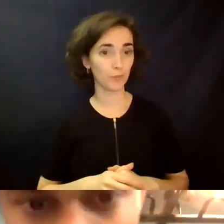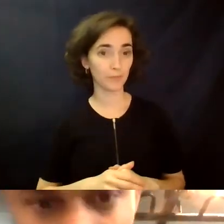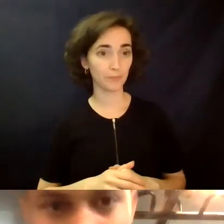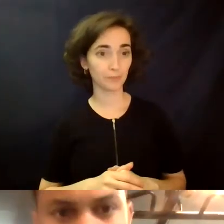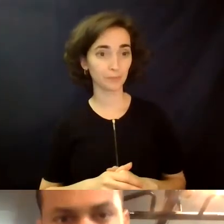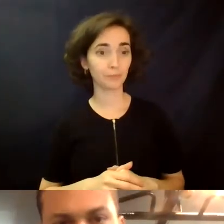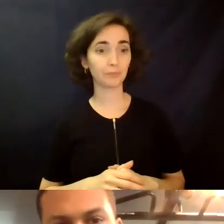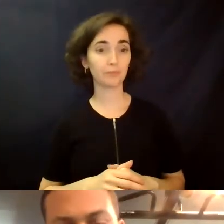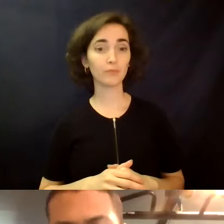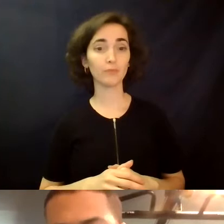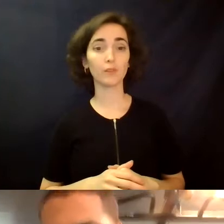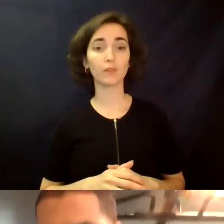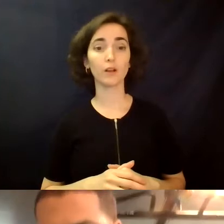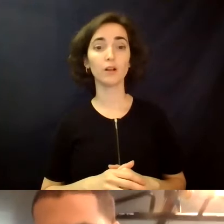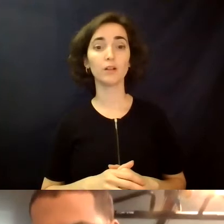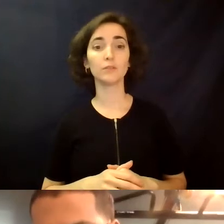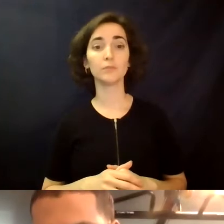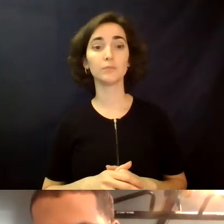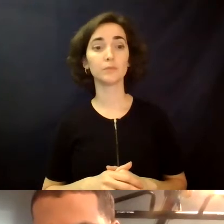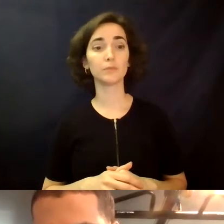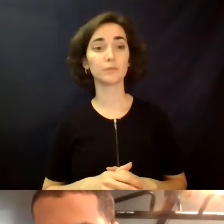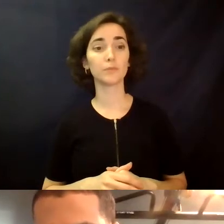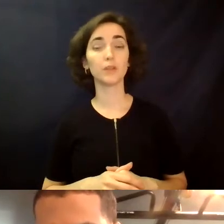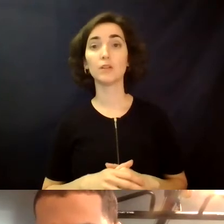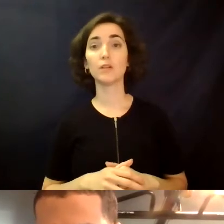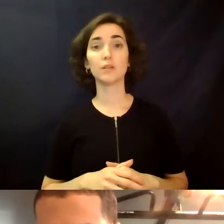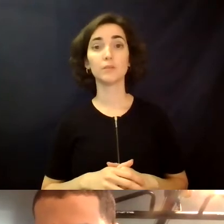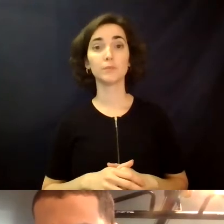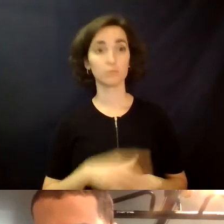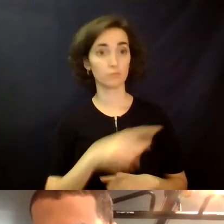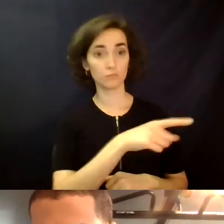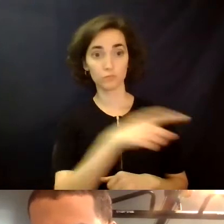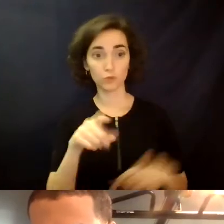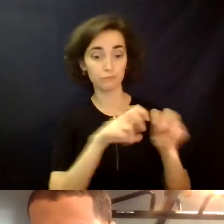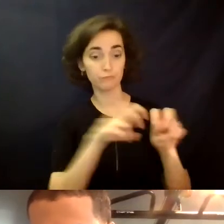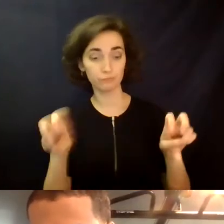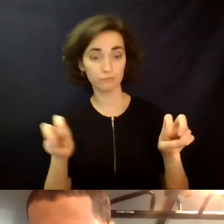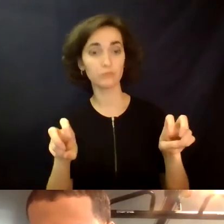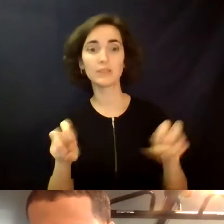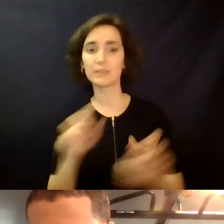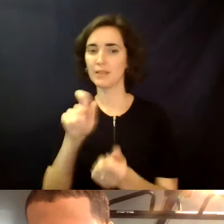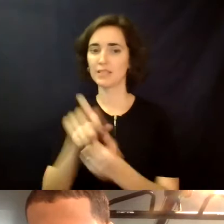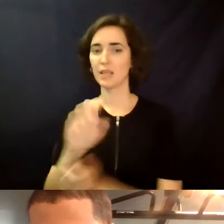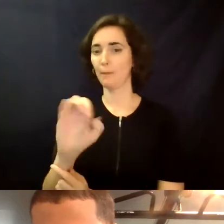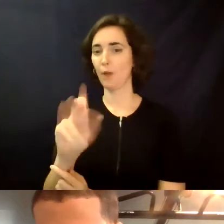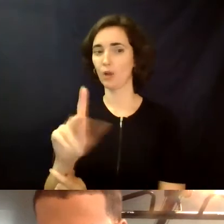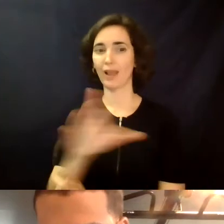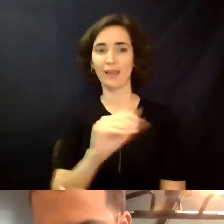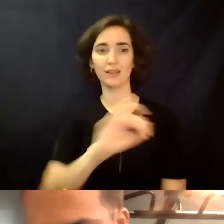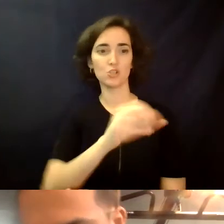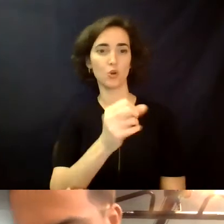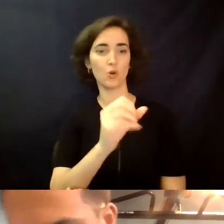I would like the panelists to share, particularly Mark and Jonathan, to